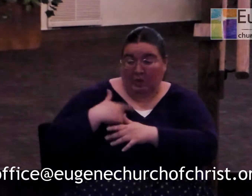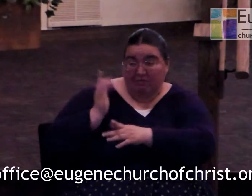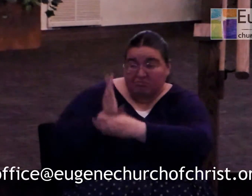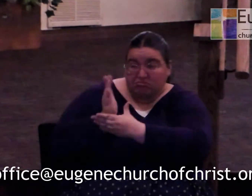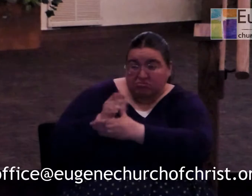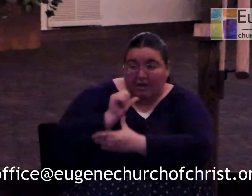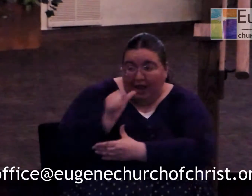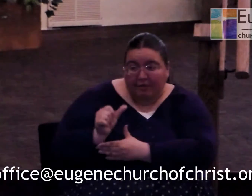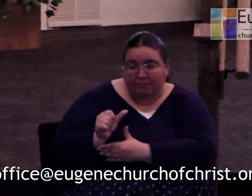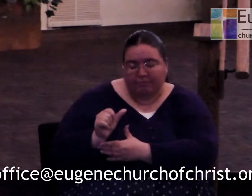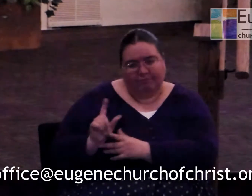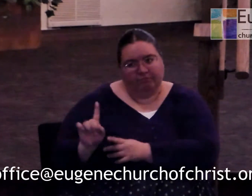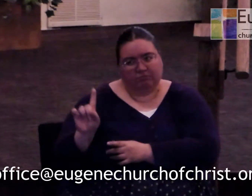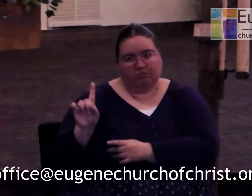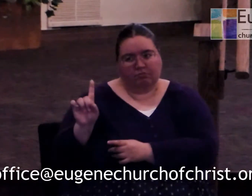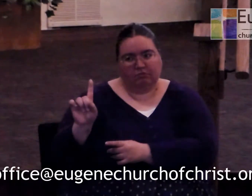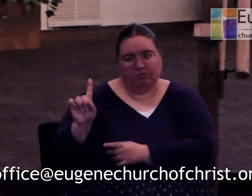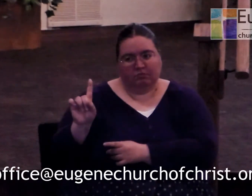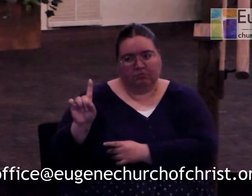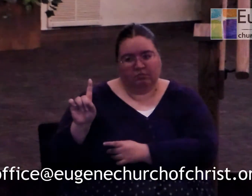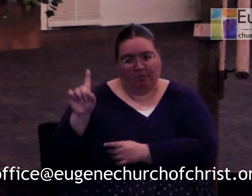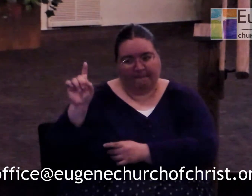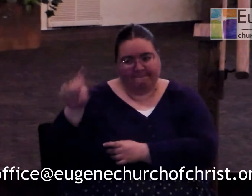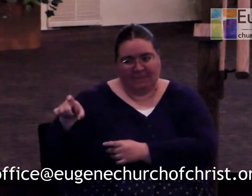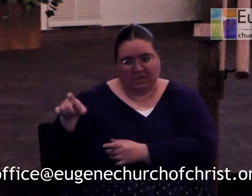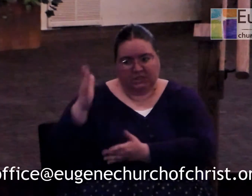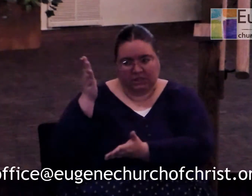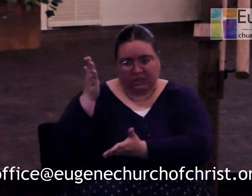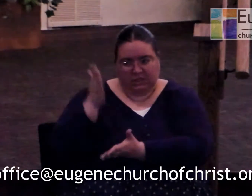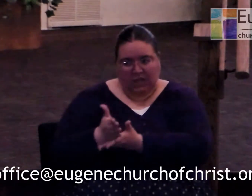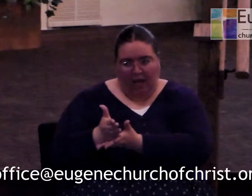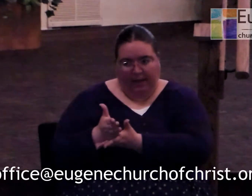only one thing, you will stop talking about this.